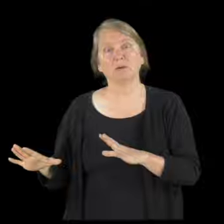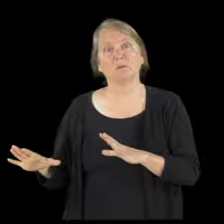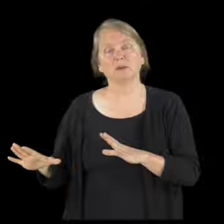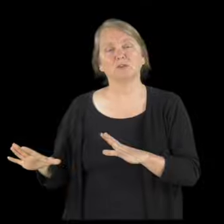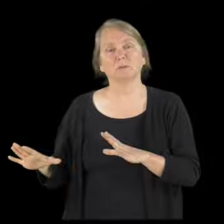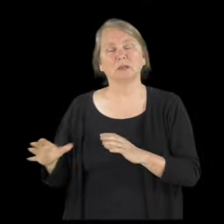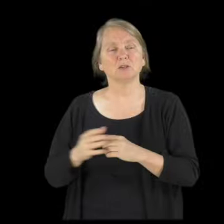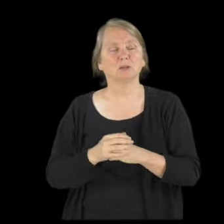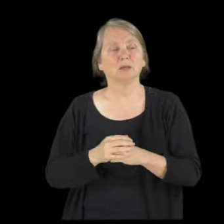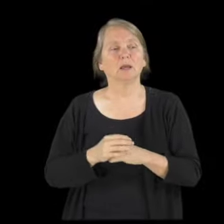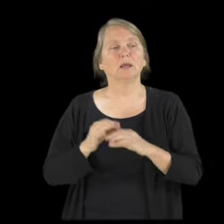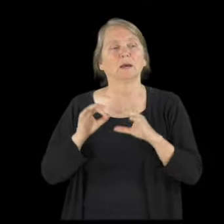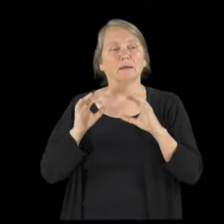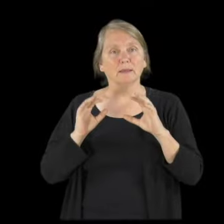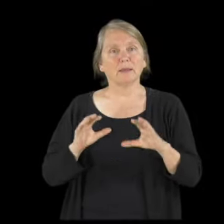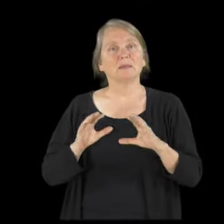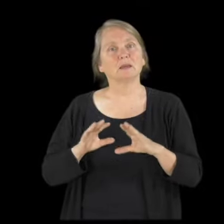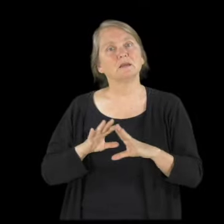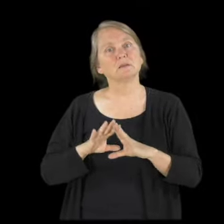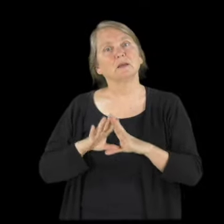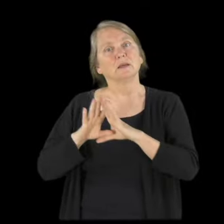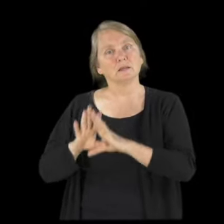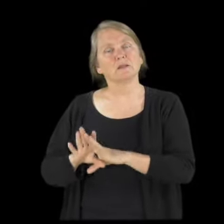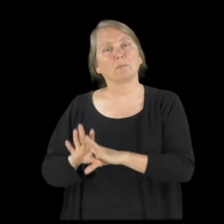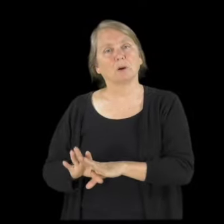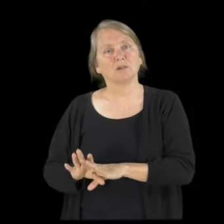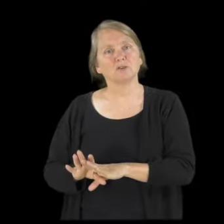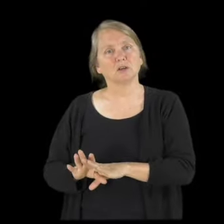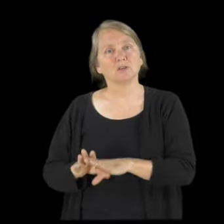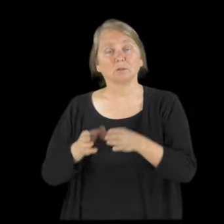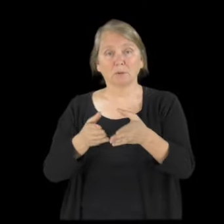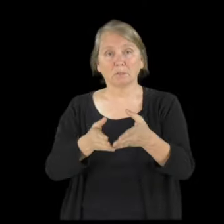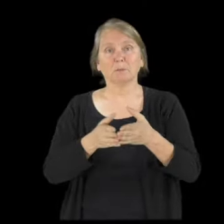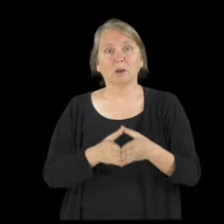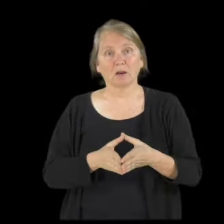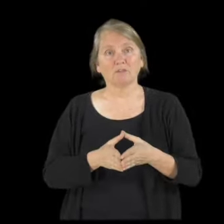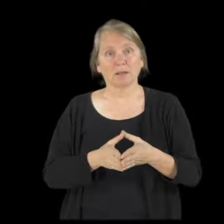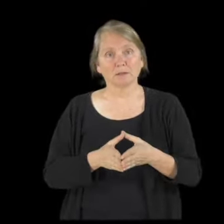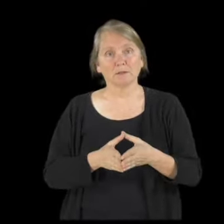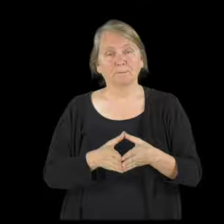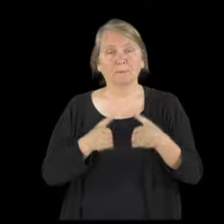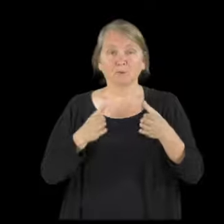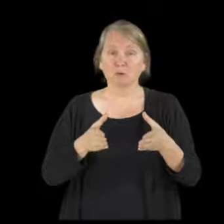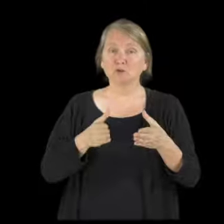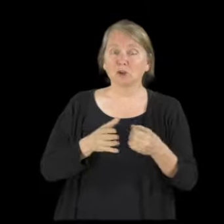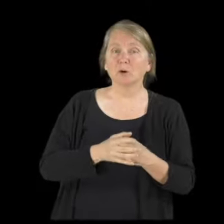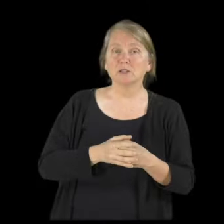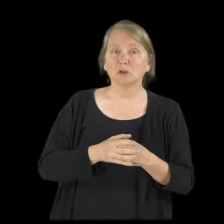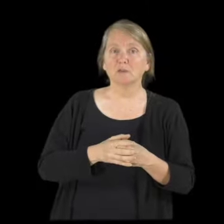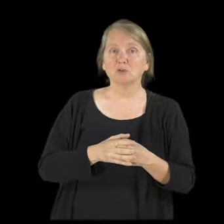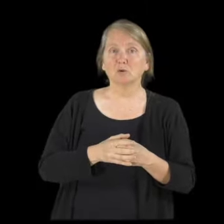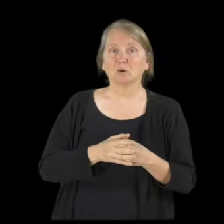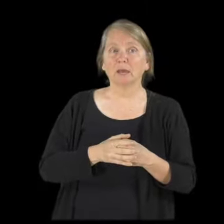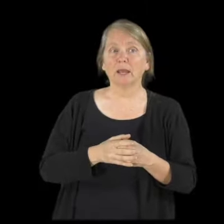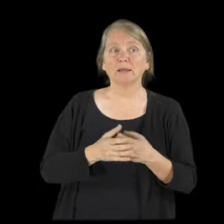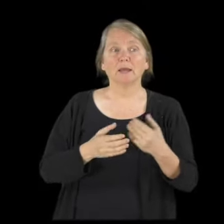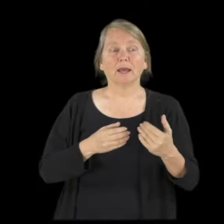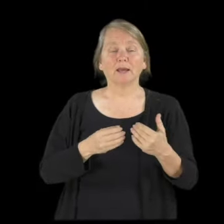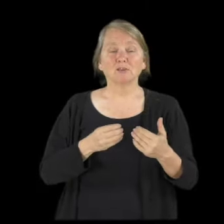my determination. The key thing is it is not part of the judging, but the bibliography is. So those are the criteria that you are looking at as you're